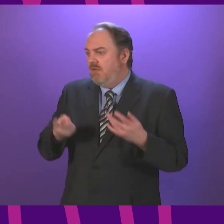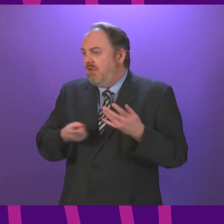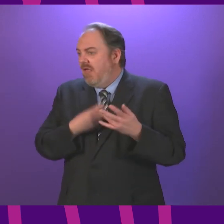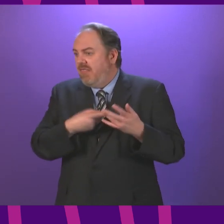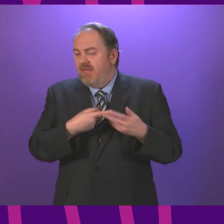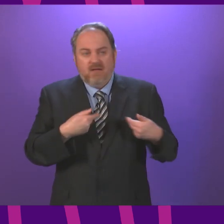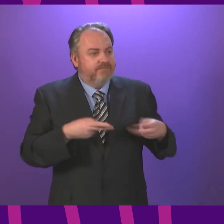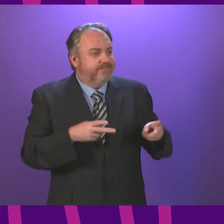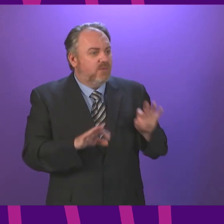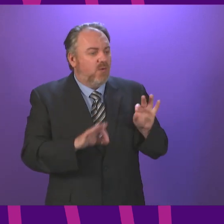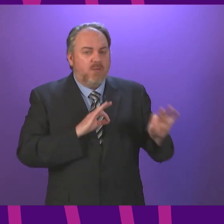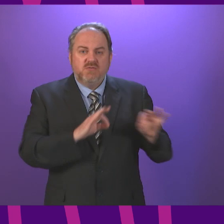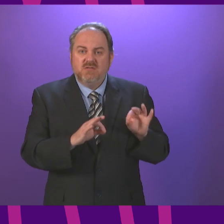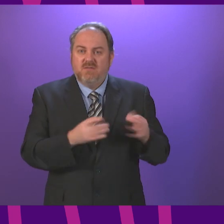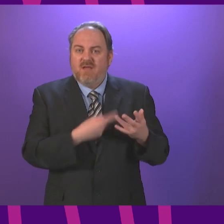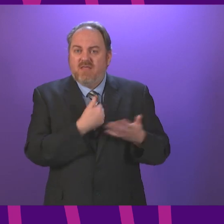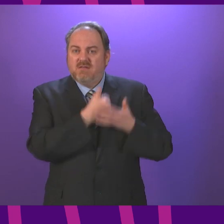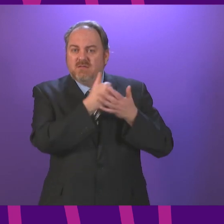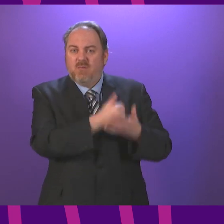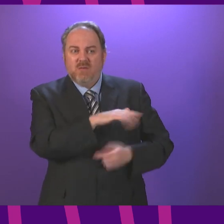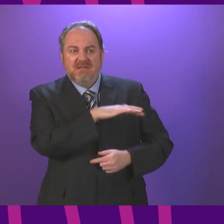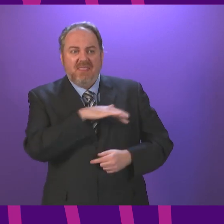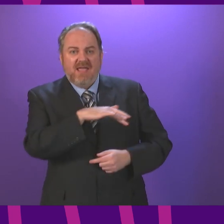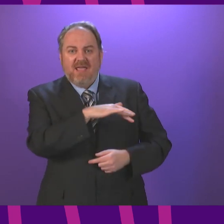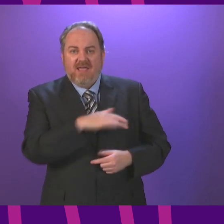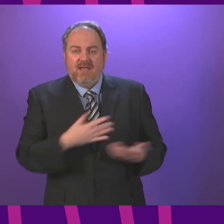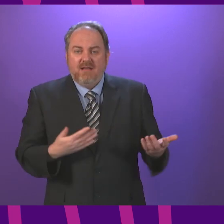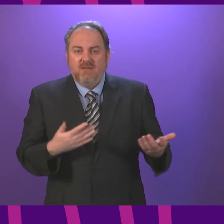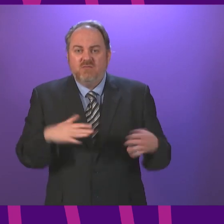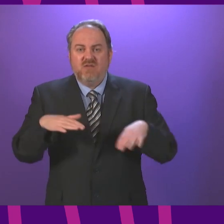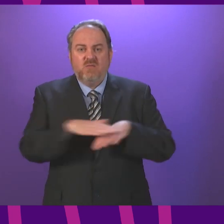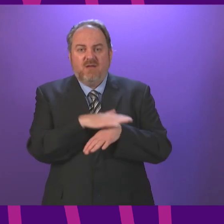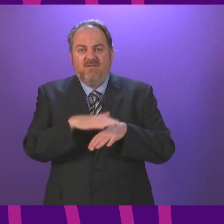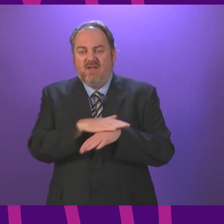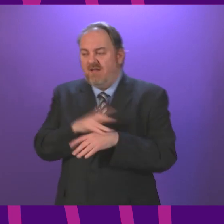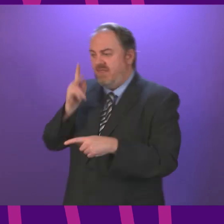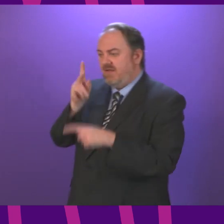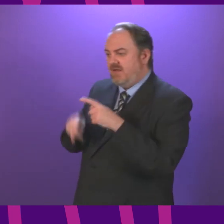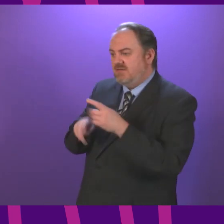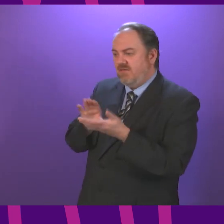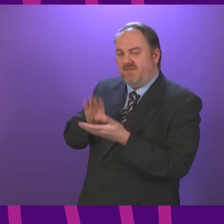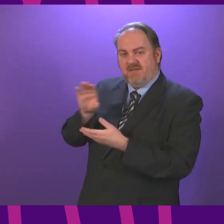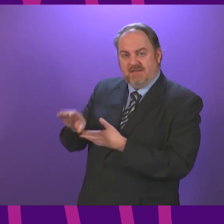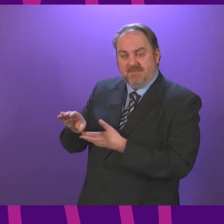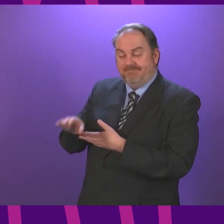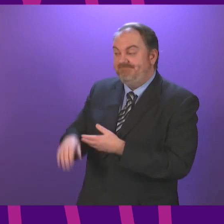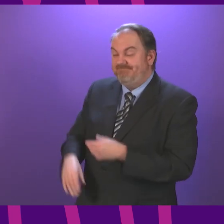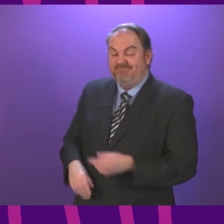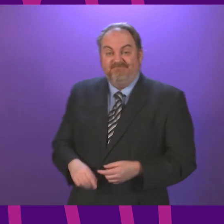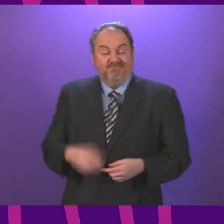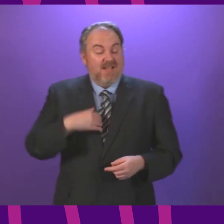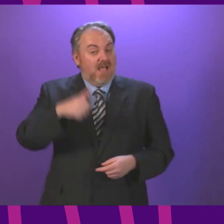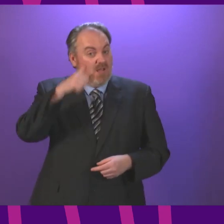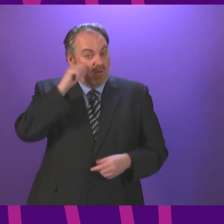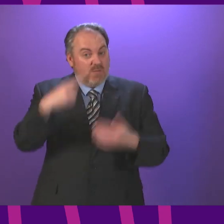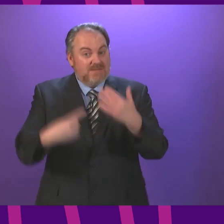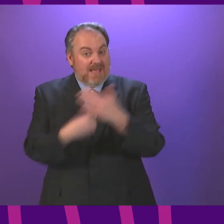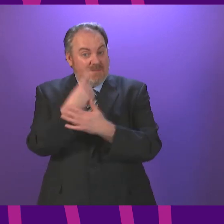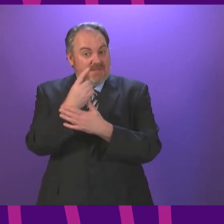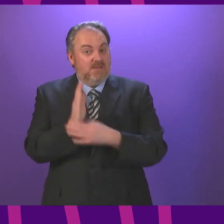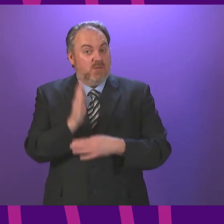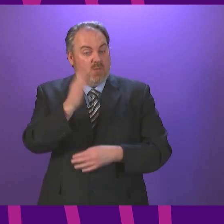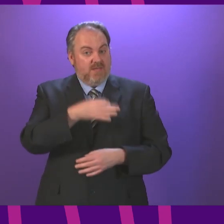might help mitigate against the implications of this decision? The Minister. Well, I am aware of the situation in North Lanertshire, and while it is a decision for